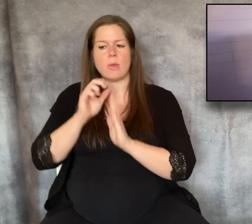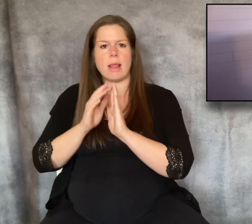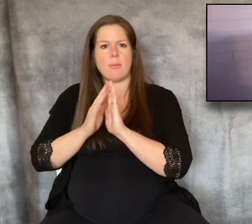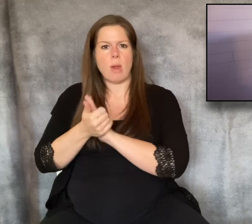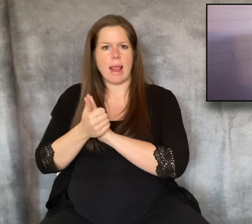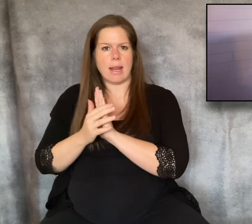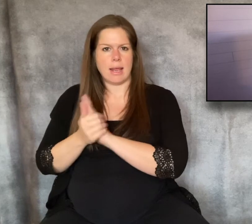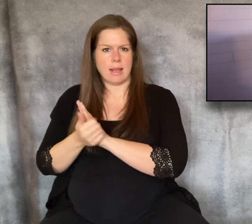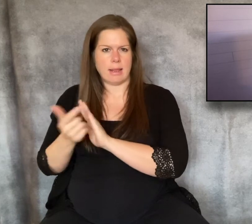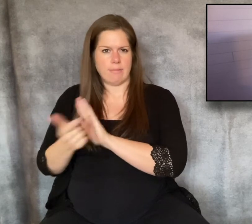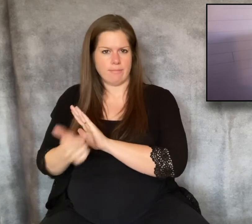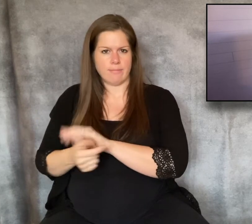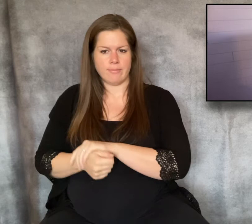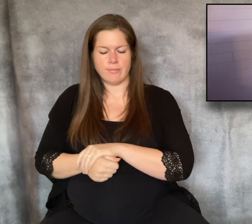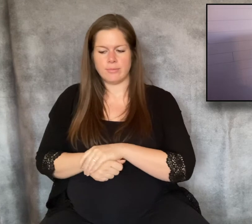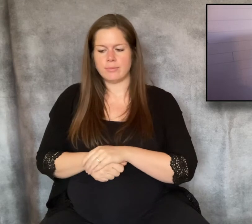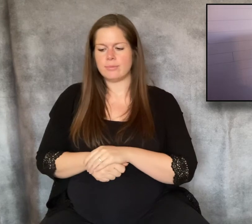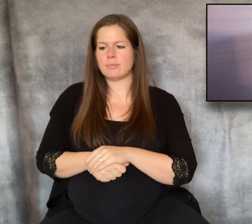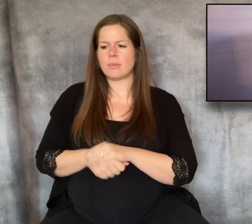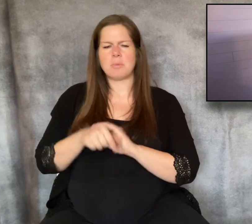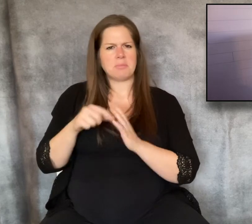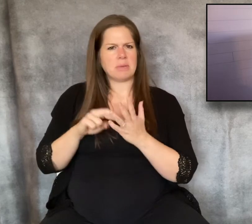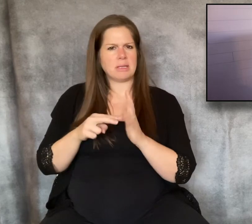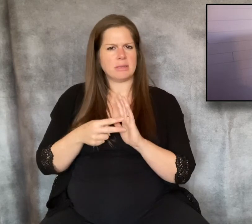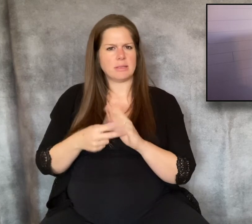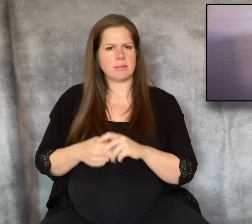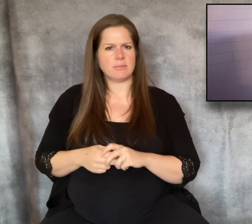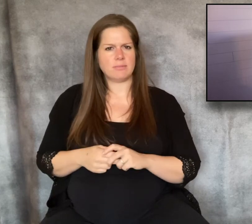sexual immorality in this context is